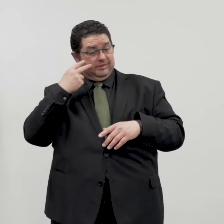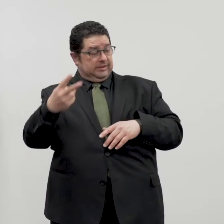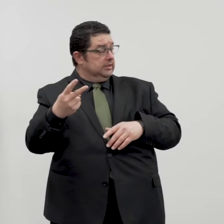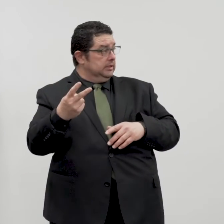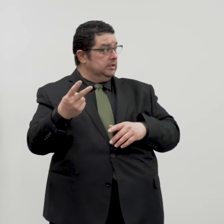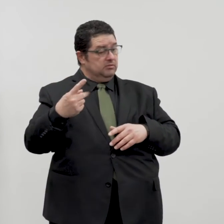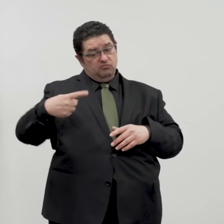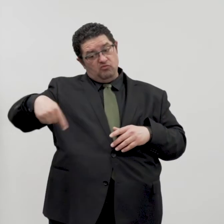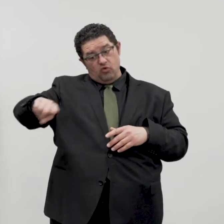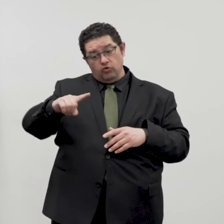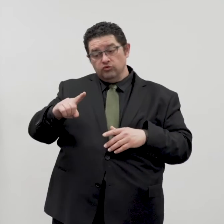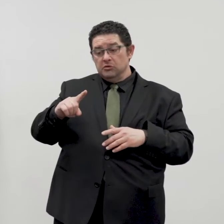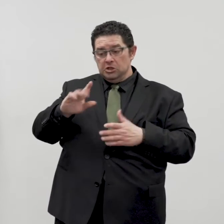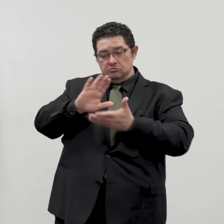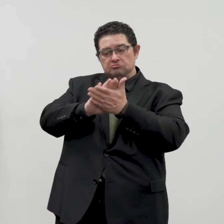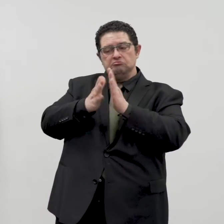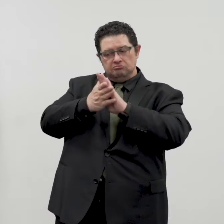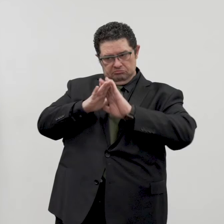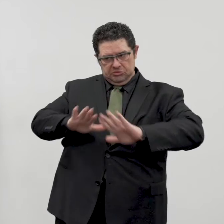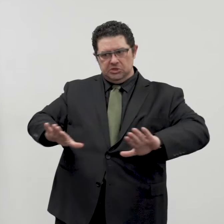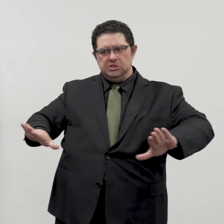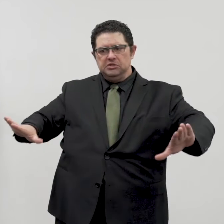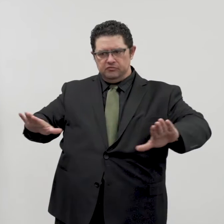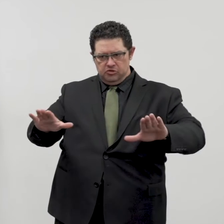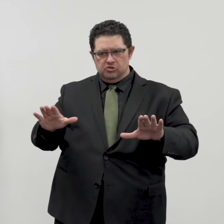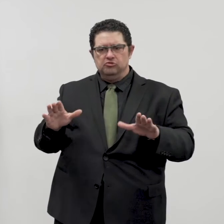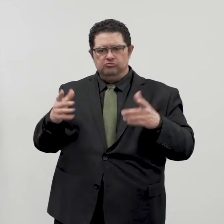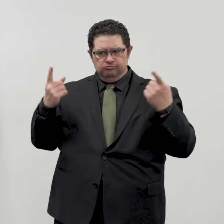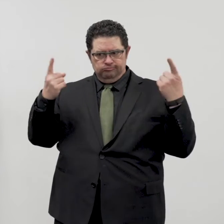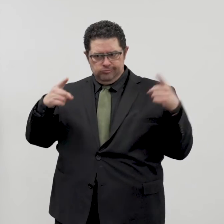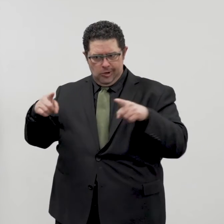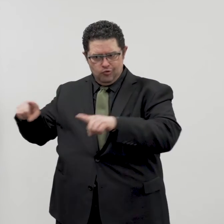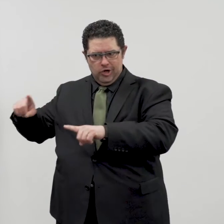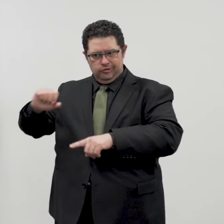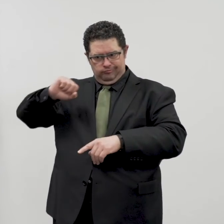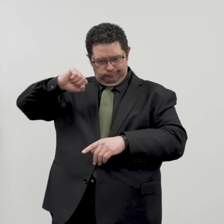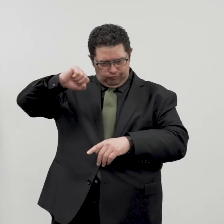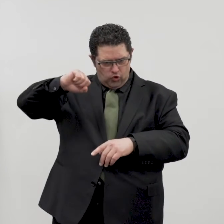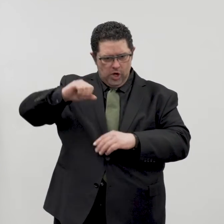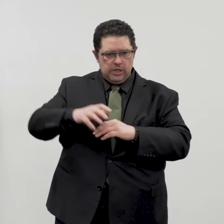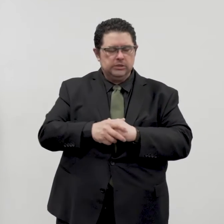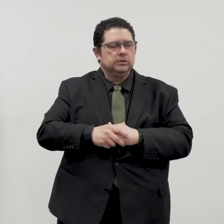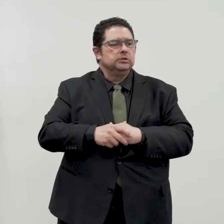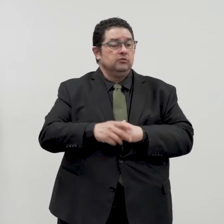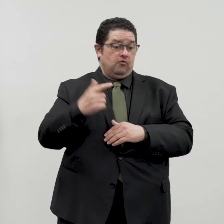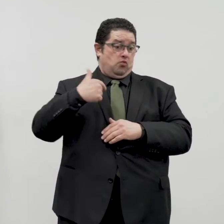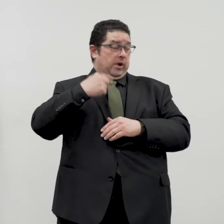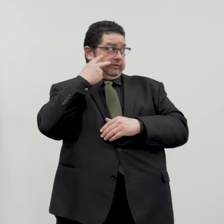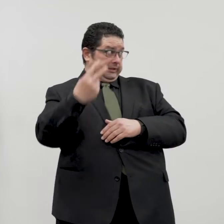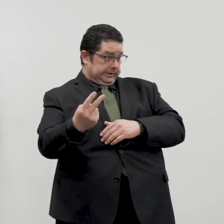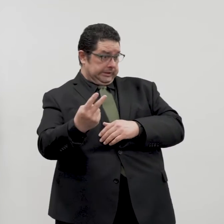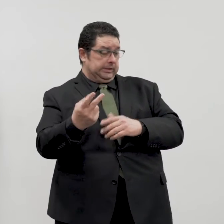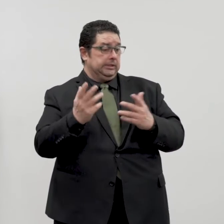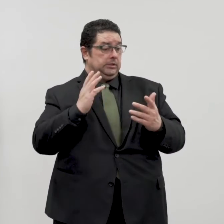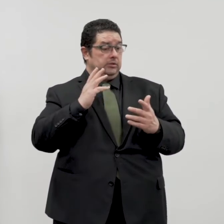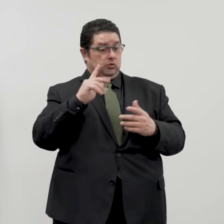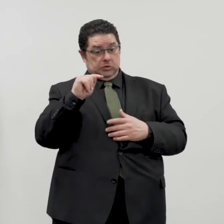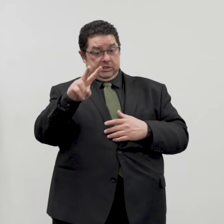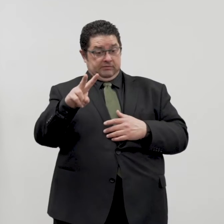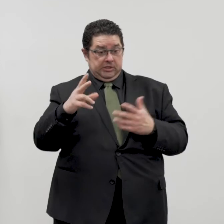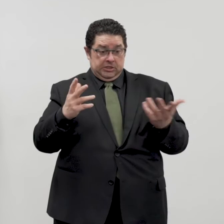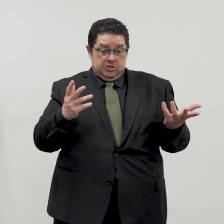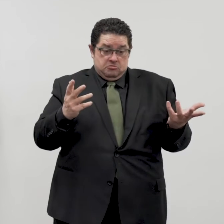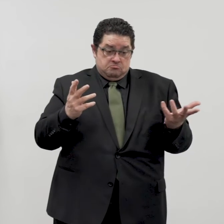been peaceful operations, peaceful protests, and from what I've seen, at least on TV, they've